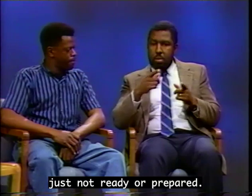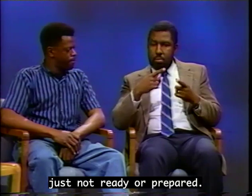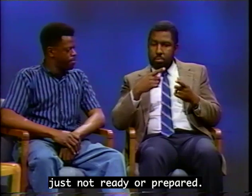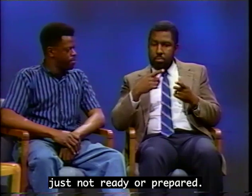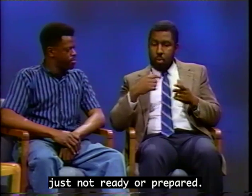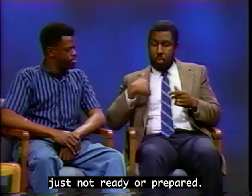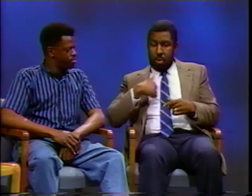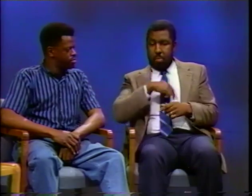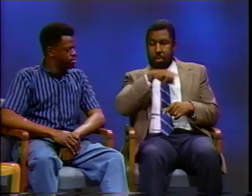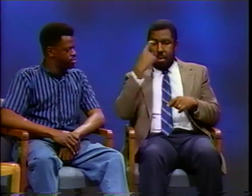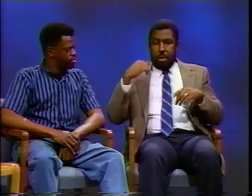prepared.